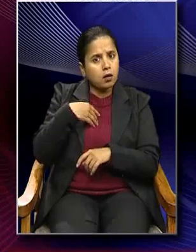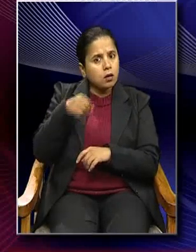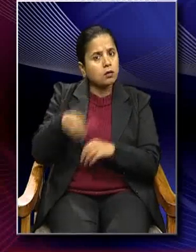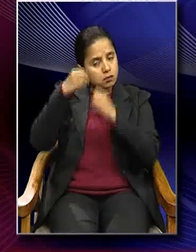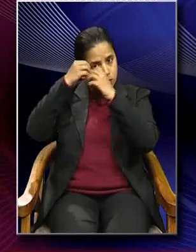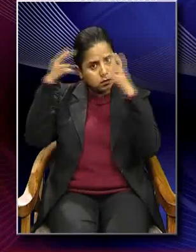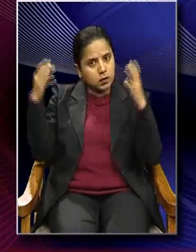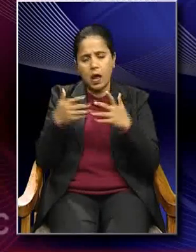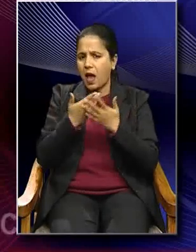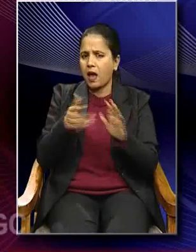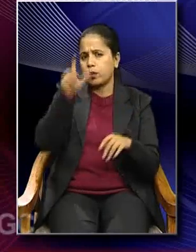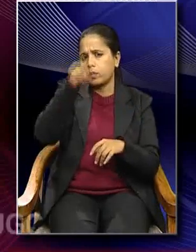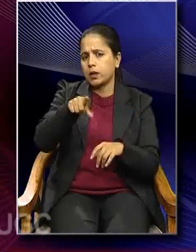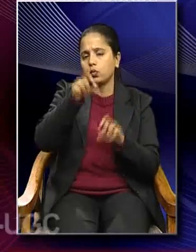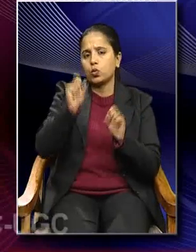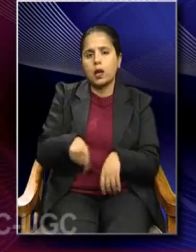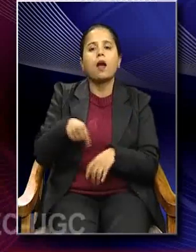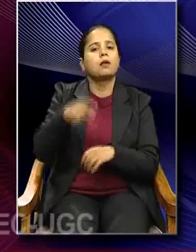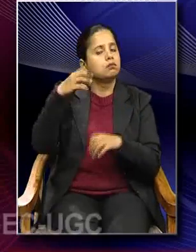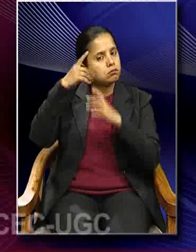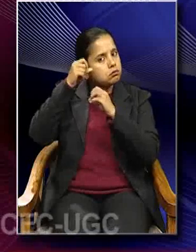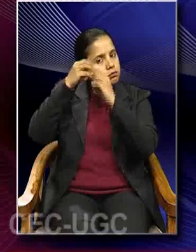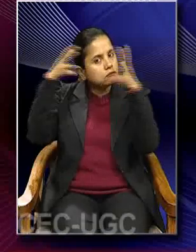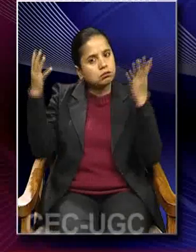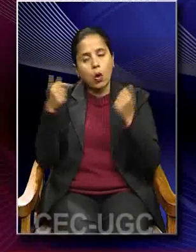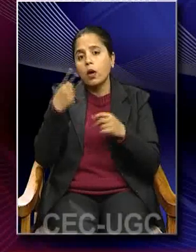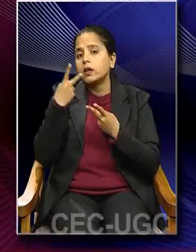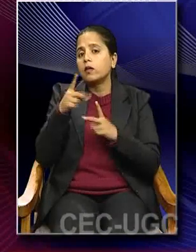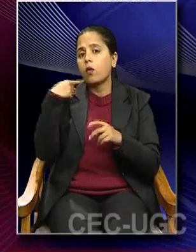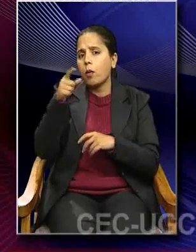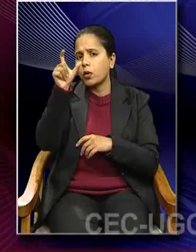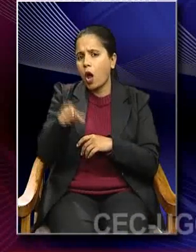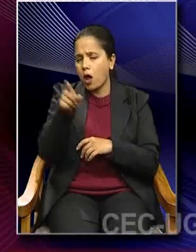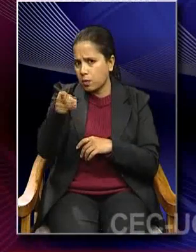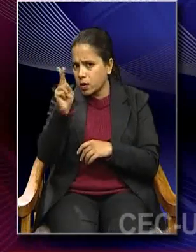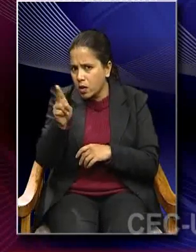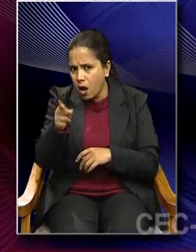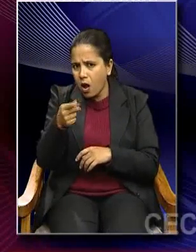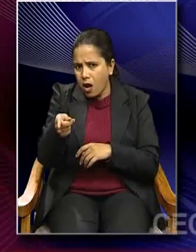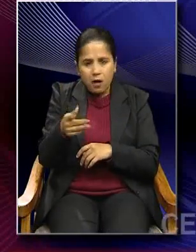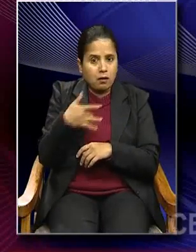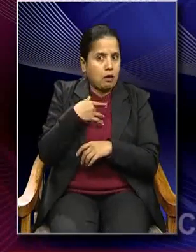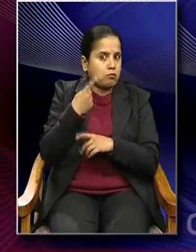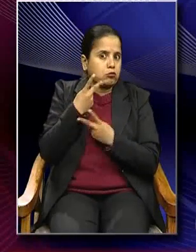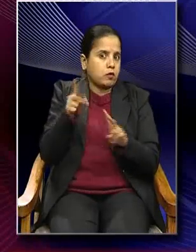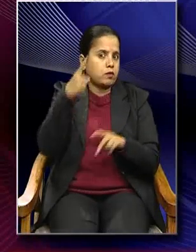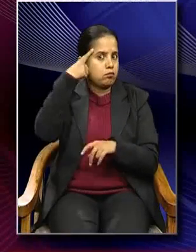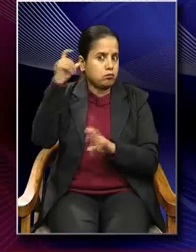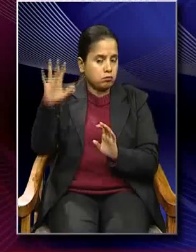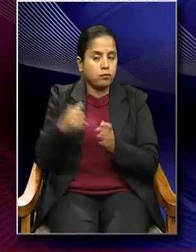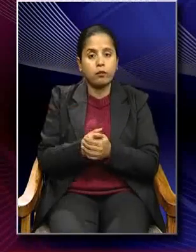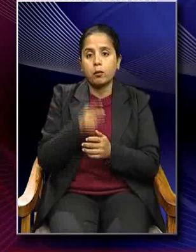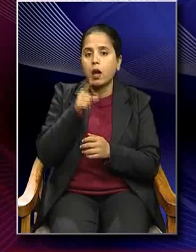imagination. Anyone can have an imagination, which is different from common sense. But what is required is to